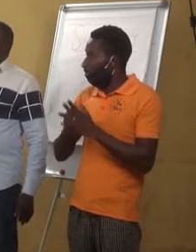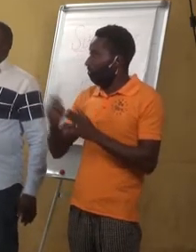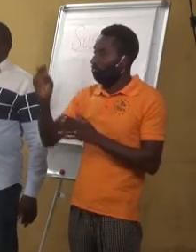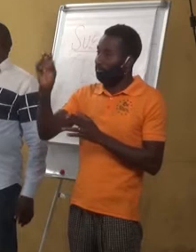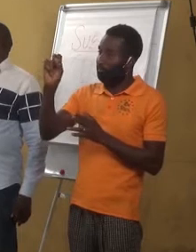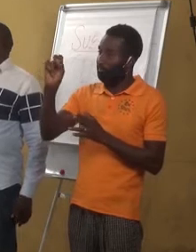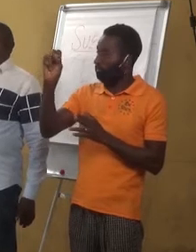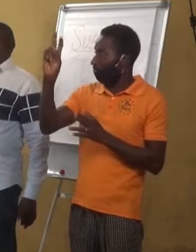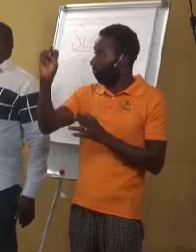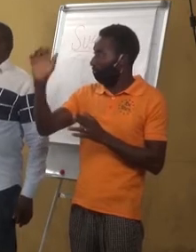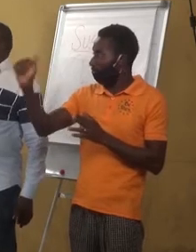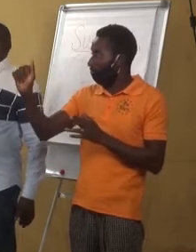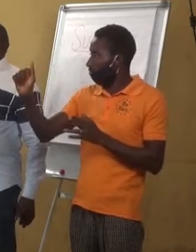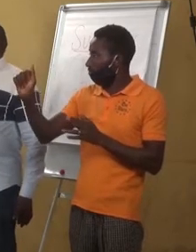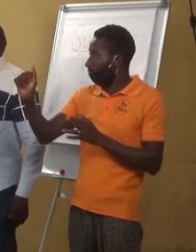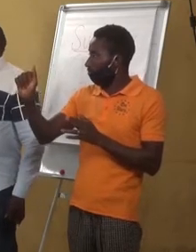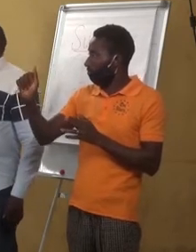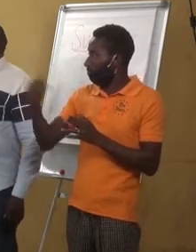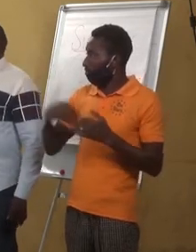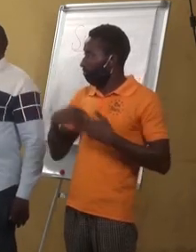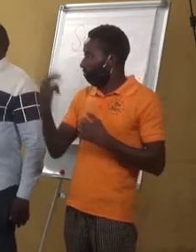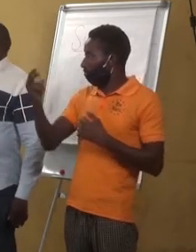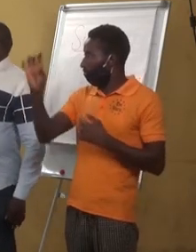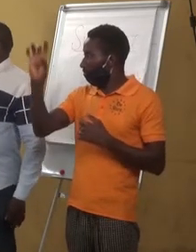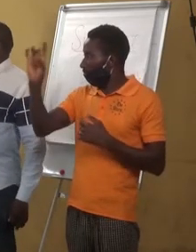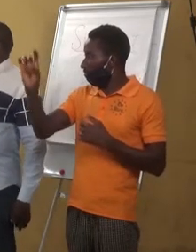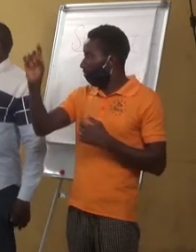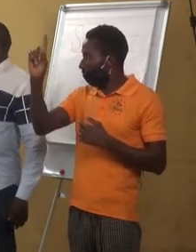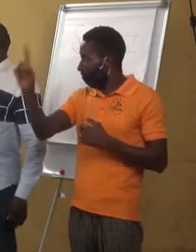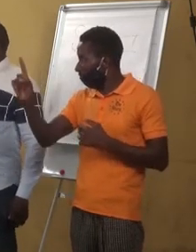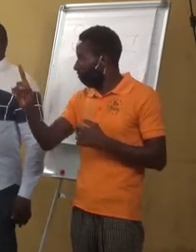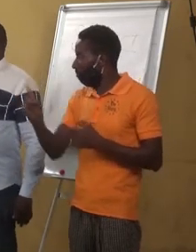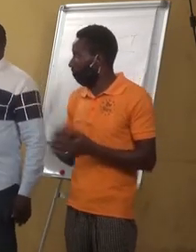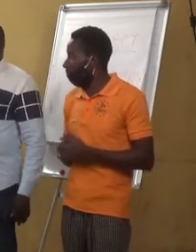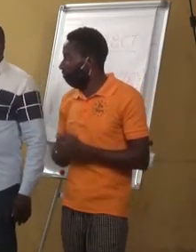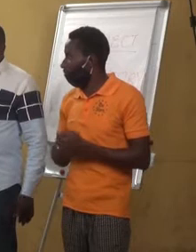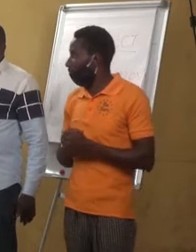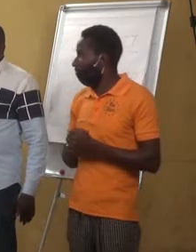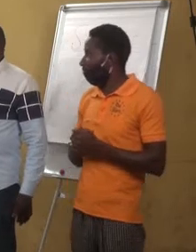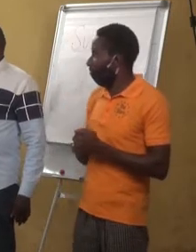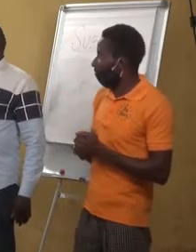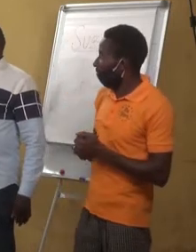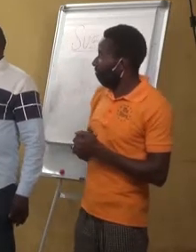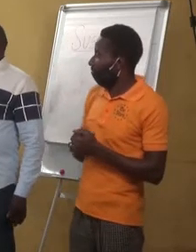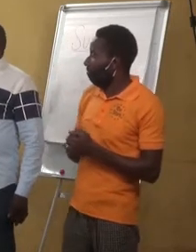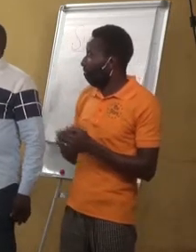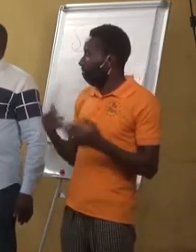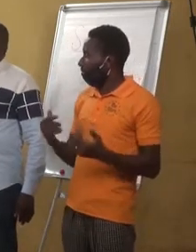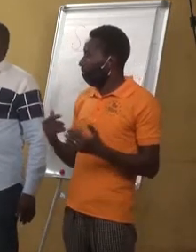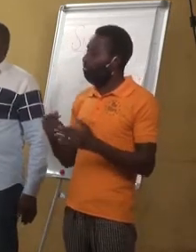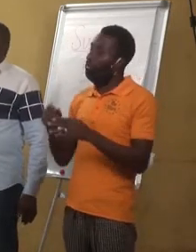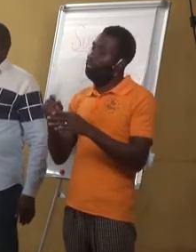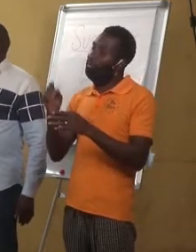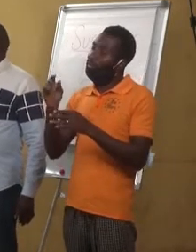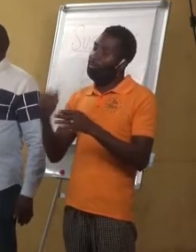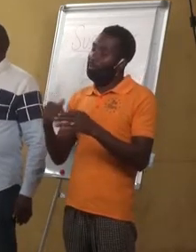electron is what we describe as the valence electron. By writing the electronic configuration, we stand to know so many things about